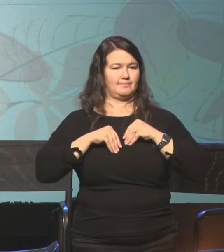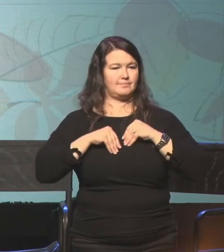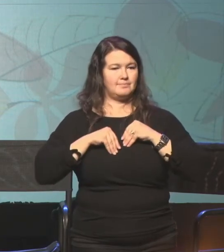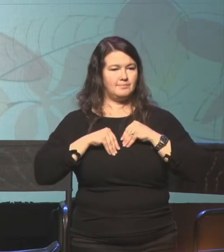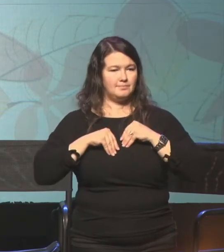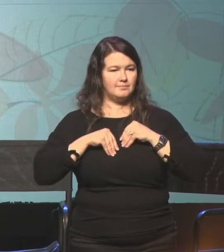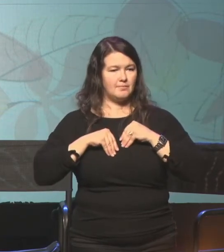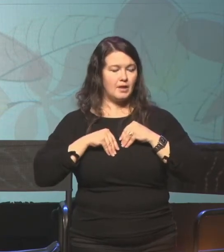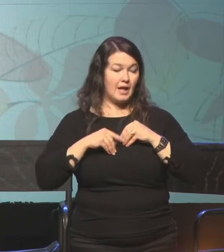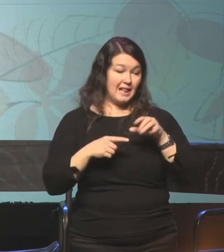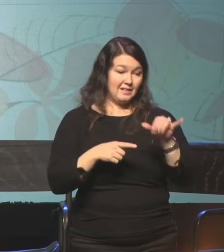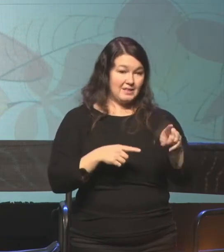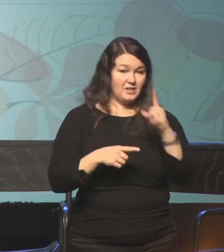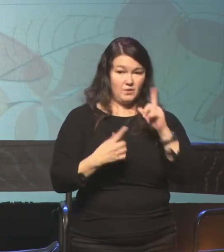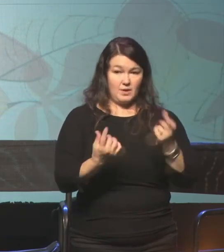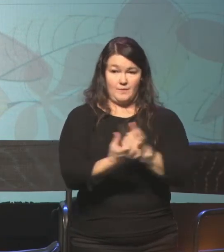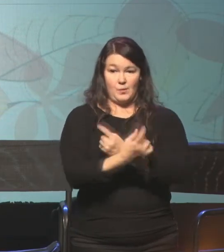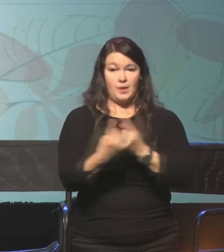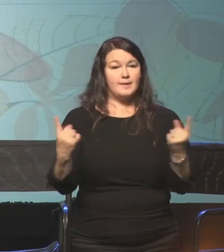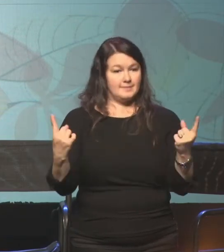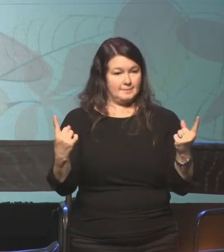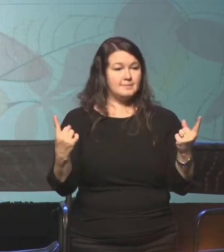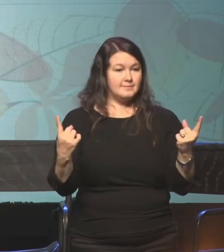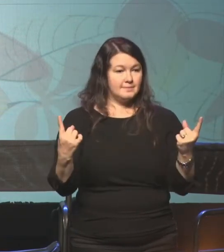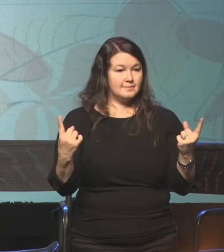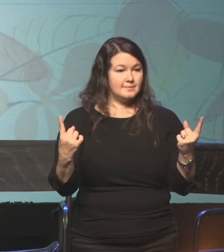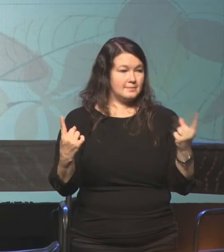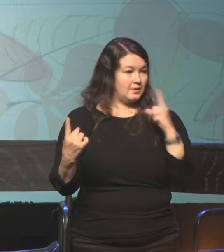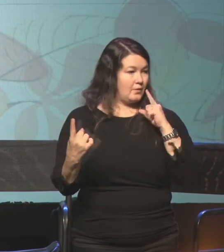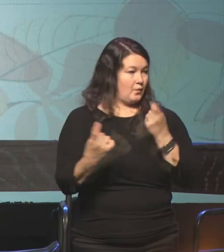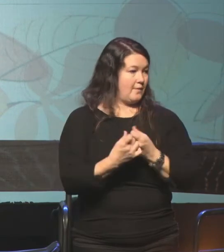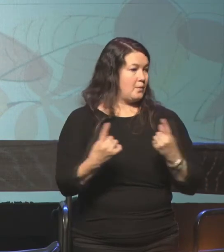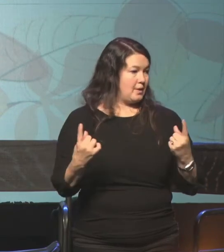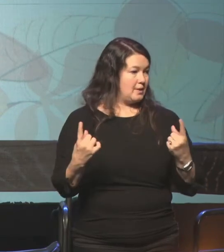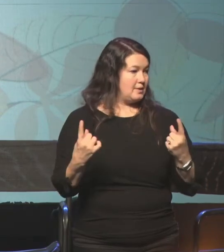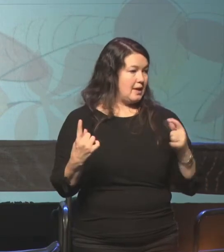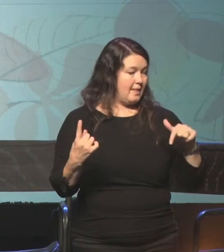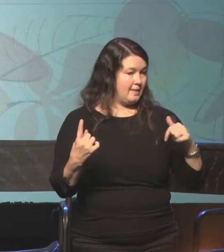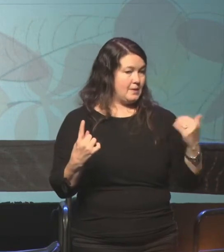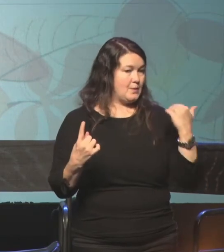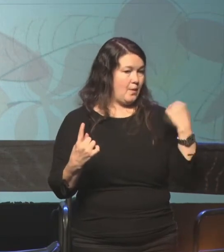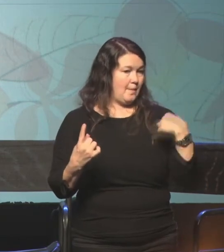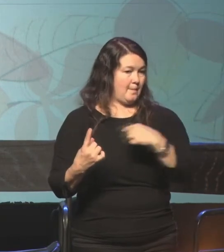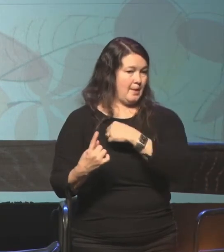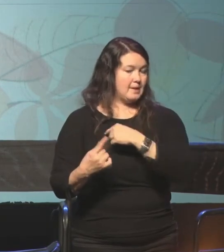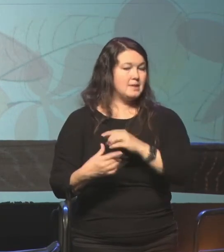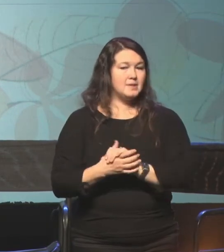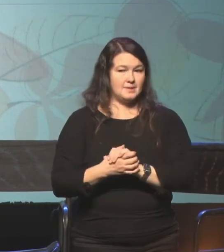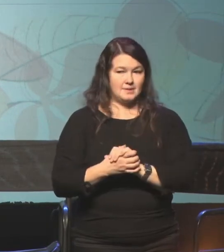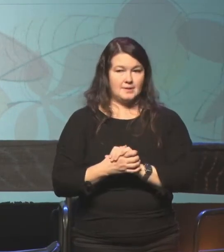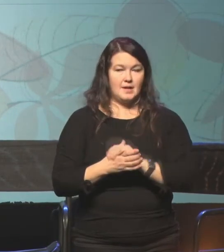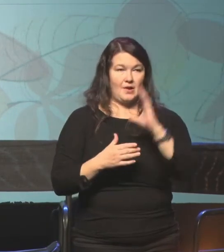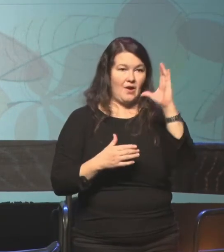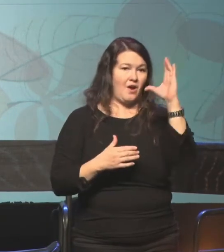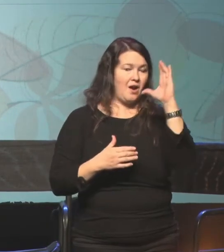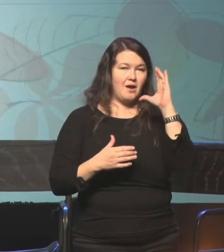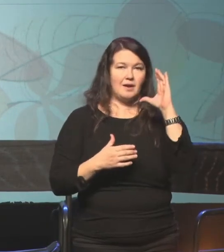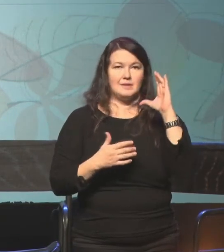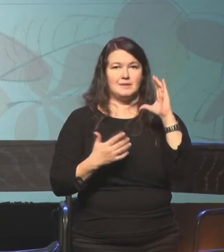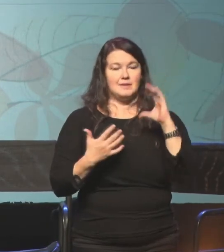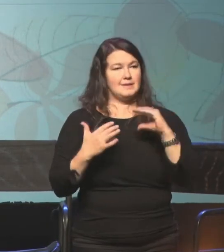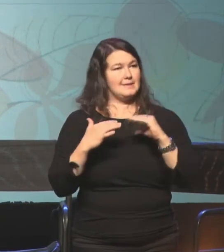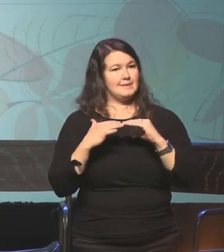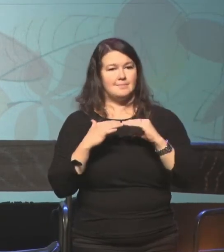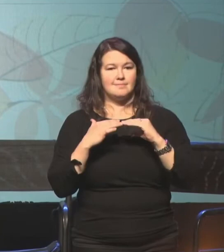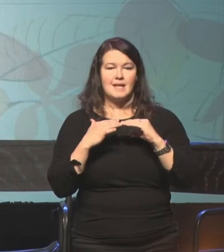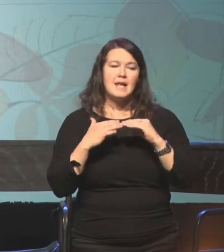just want to say this is for everyone. This is for everyone. And this reminds us that God is as available as